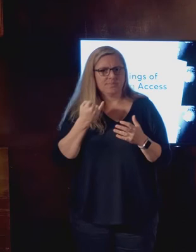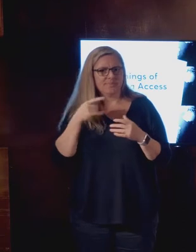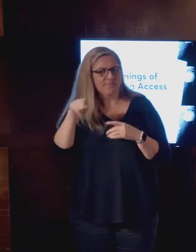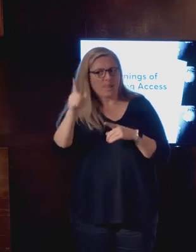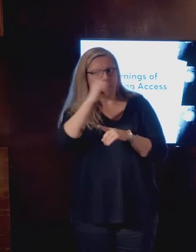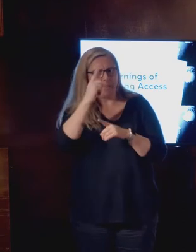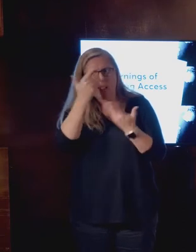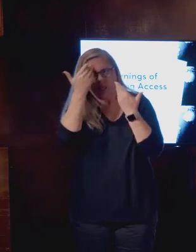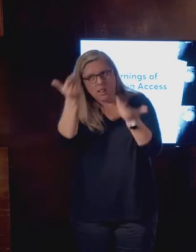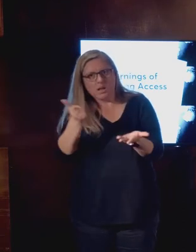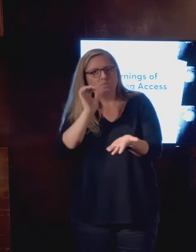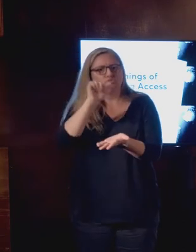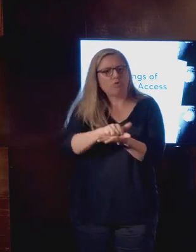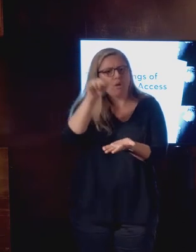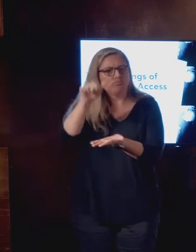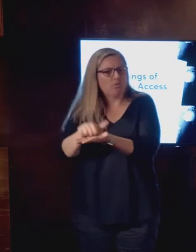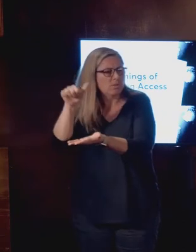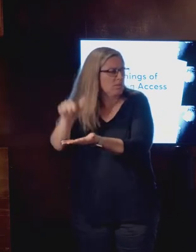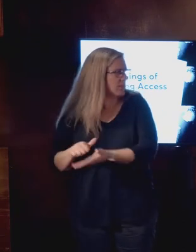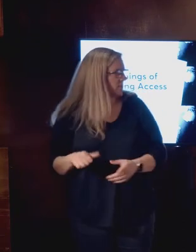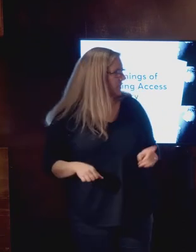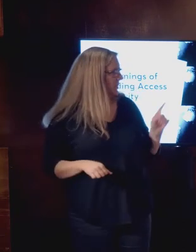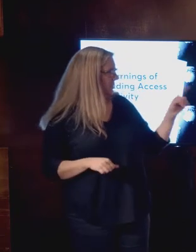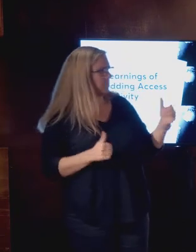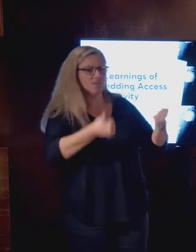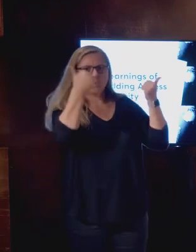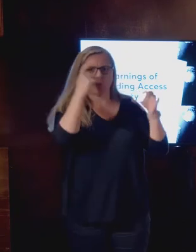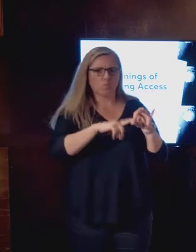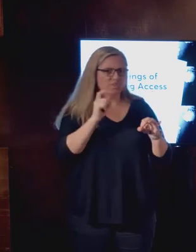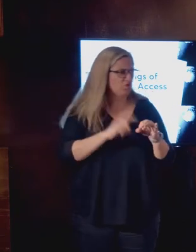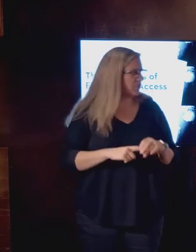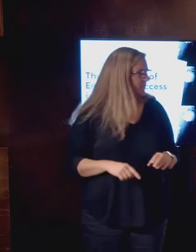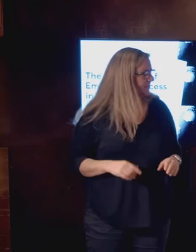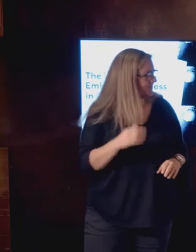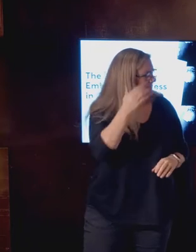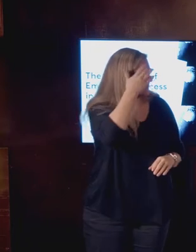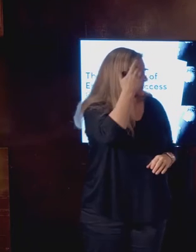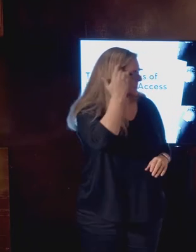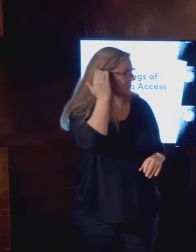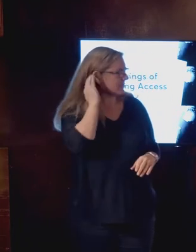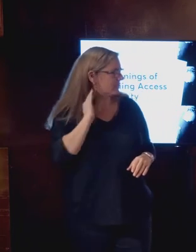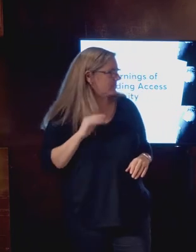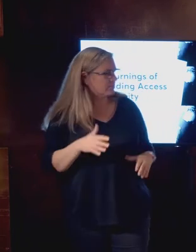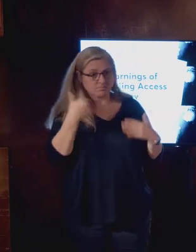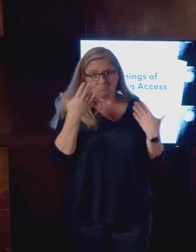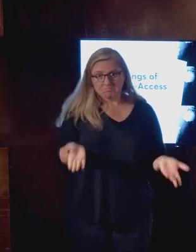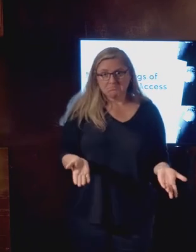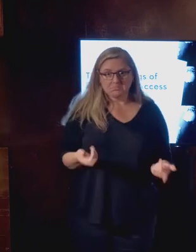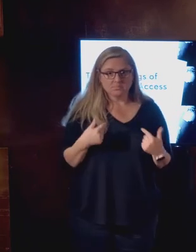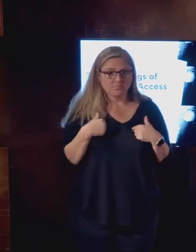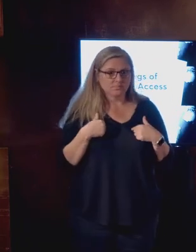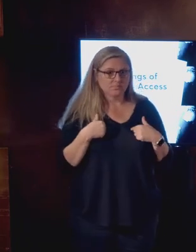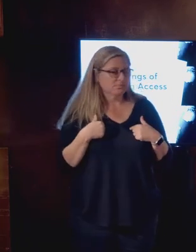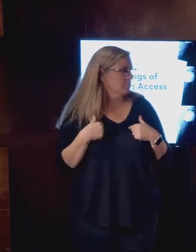people who come and view your work? That's a really great question, yeah. I don't know.